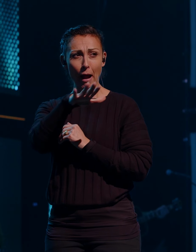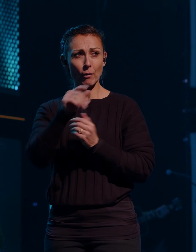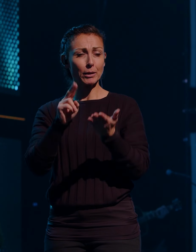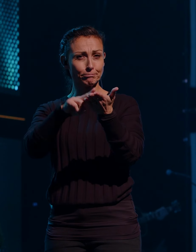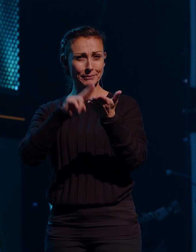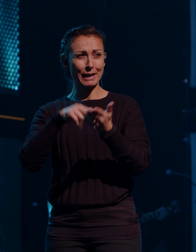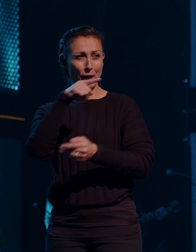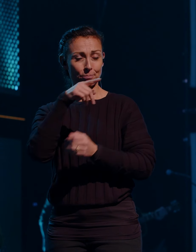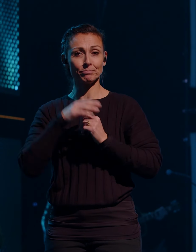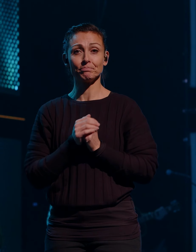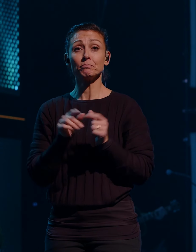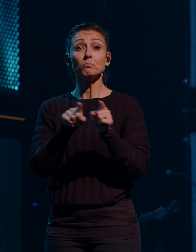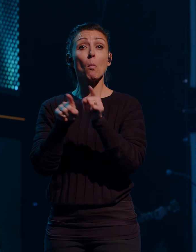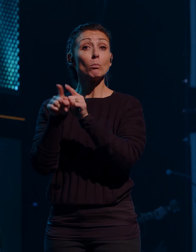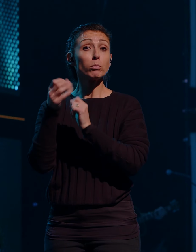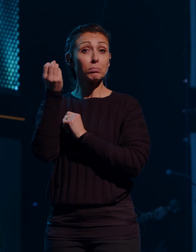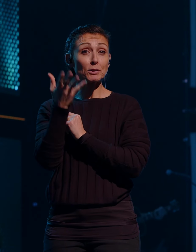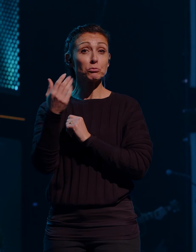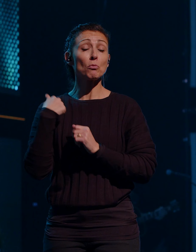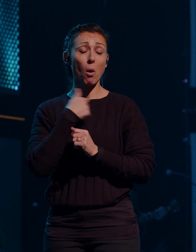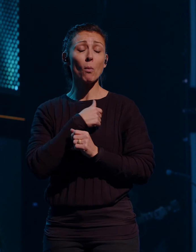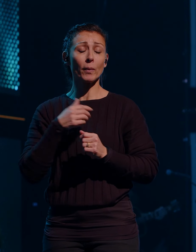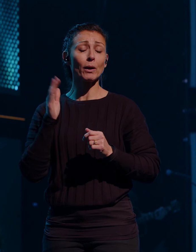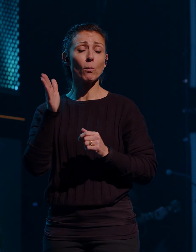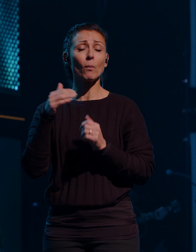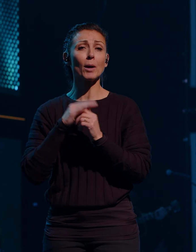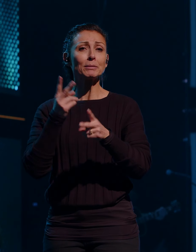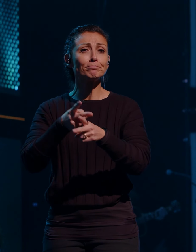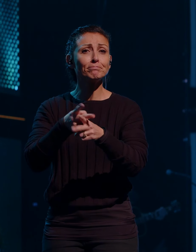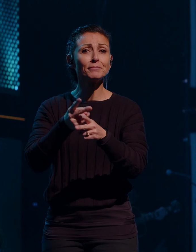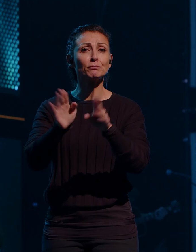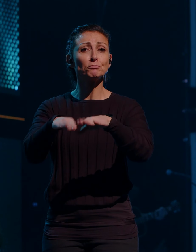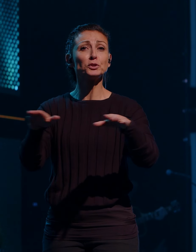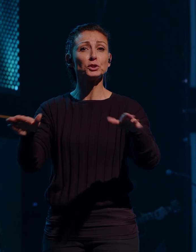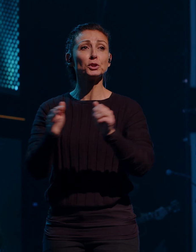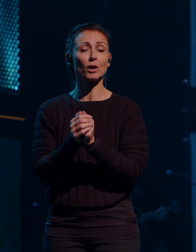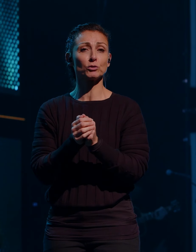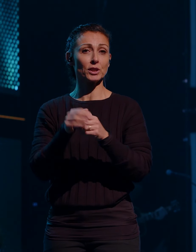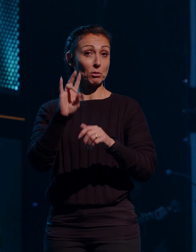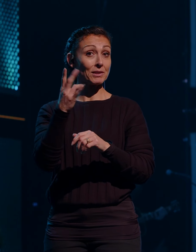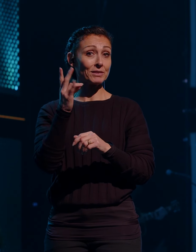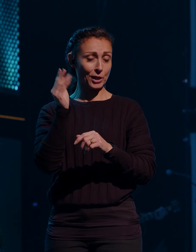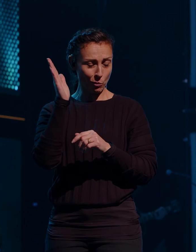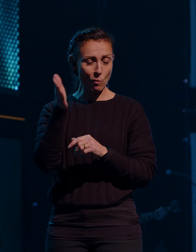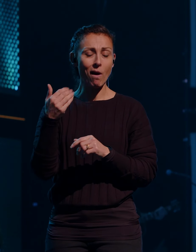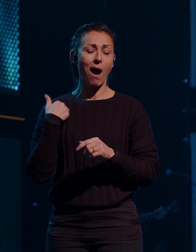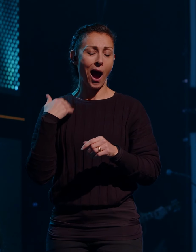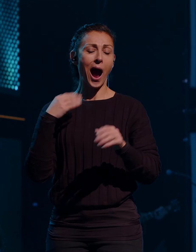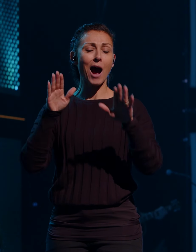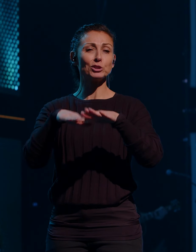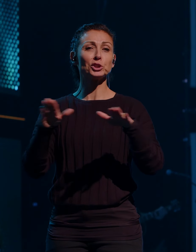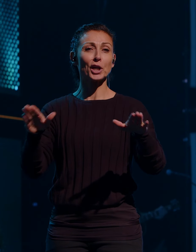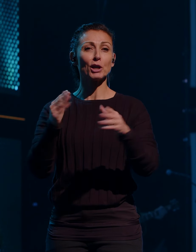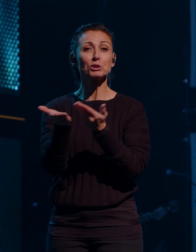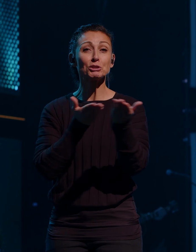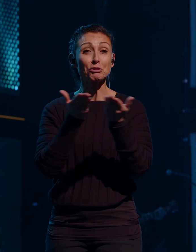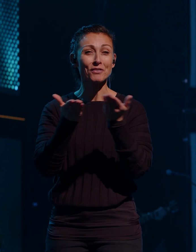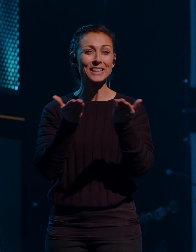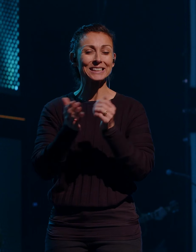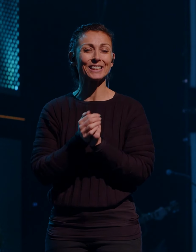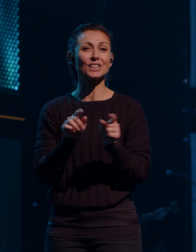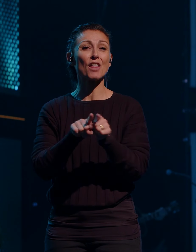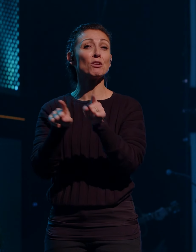have children services programs throughout the next 2 weeks. So 17th, there will be child services programs, as